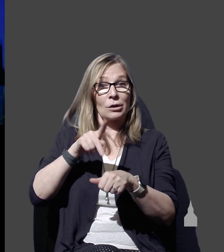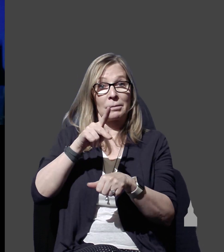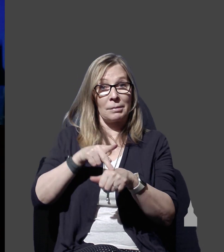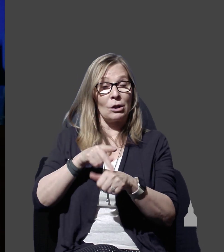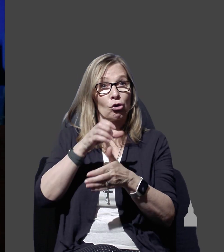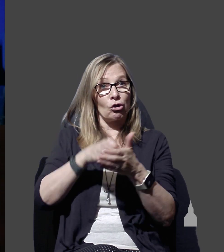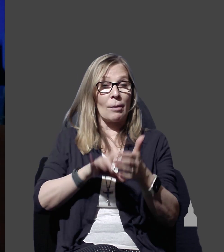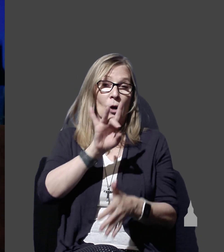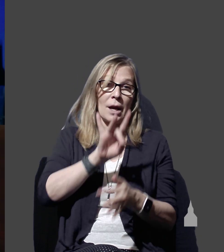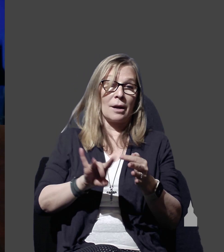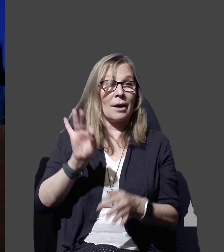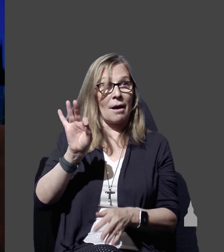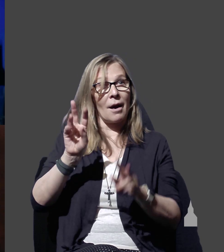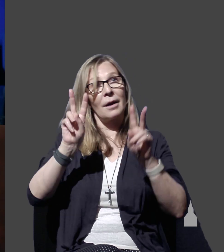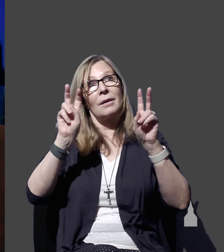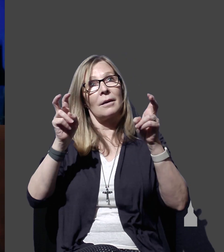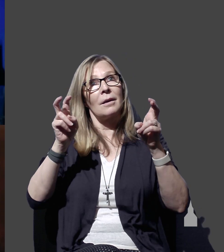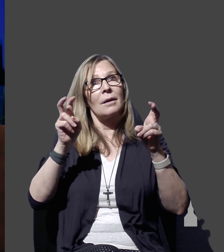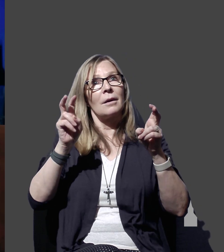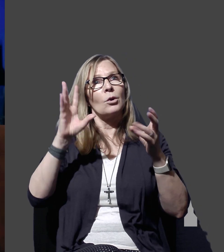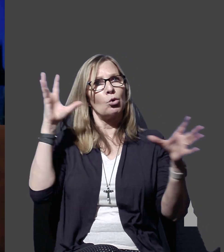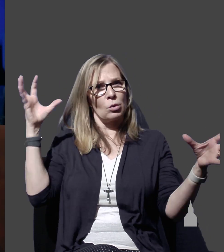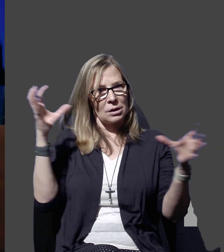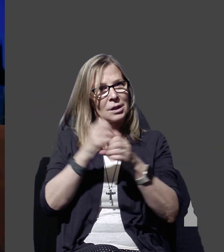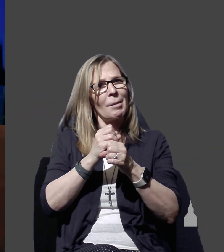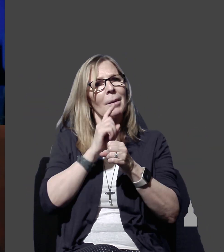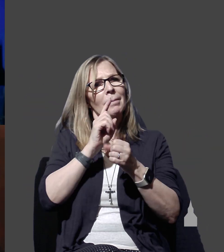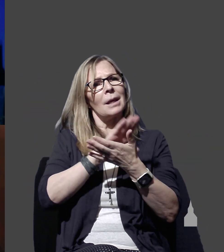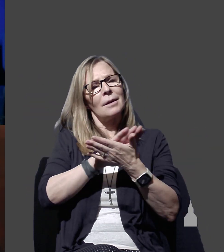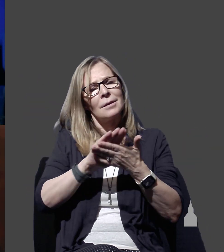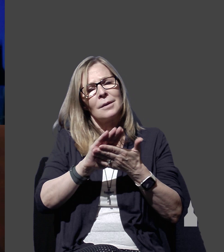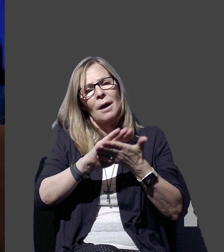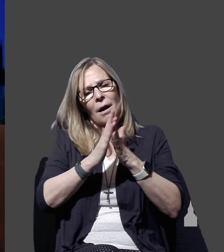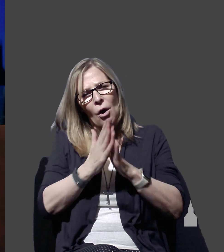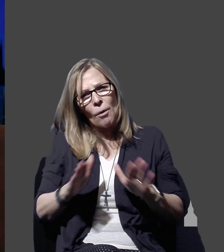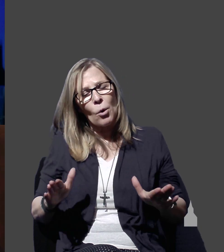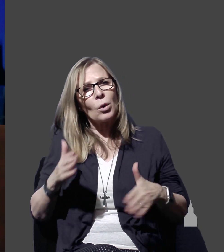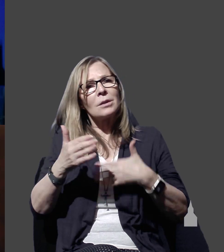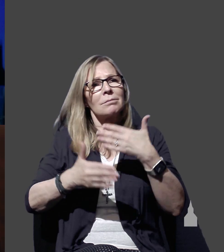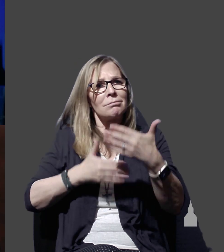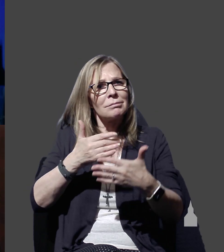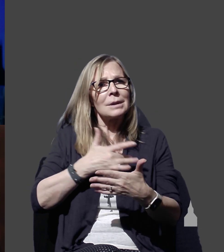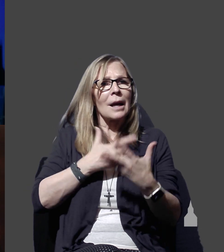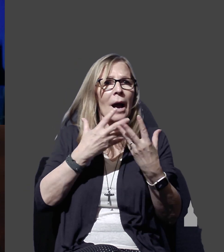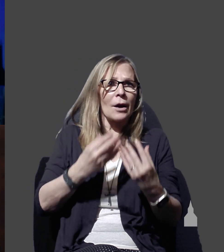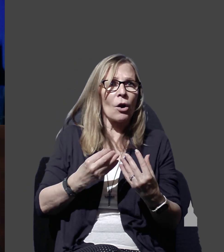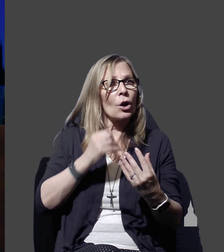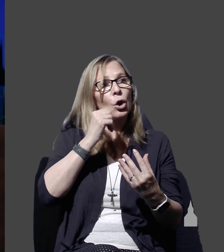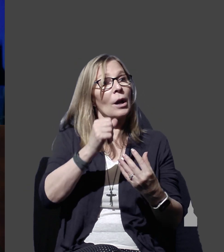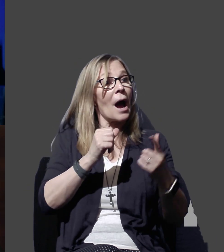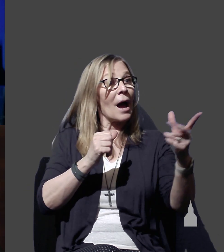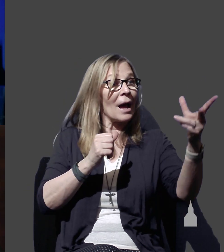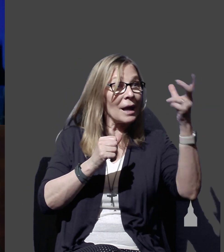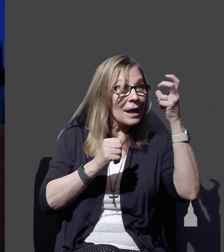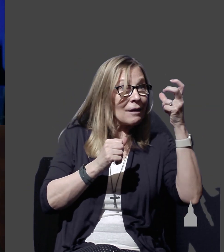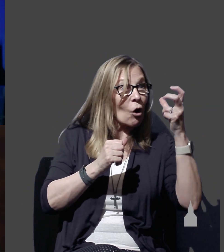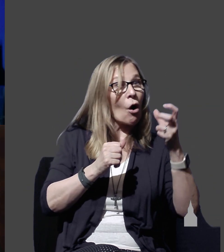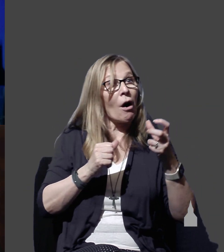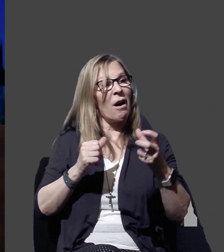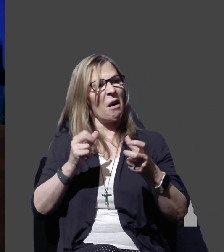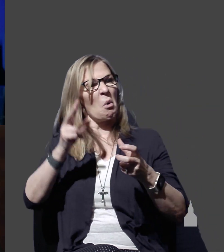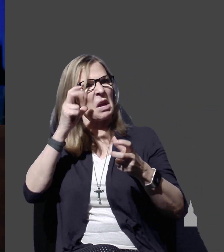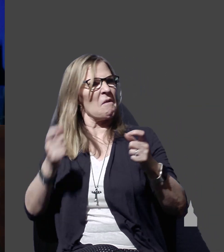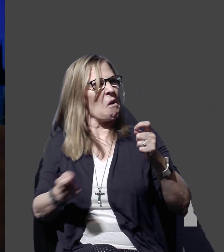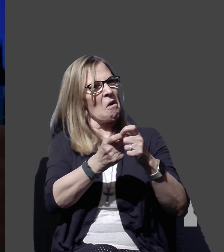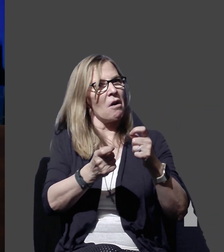8 and 9, to sum up, all of you be harmonious, sympathetic, brotherly, kind-hearted, and humble in spirit, not returning evil for evil or insult for